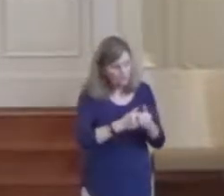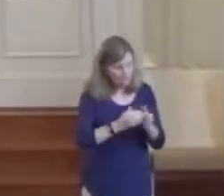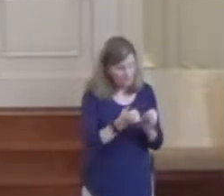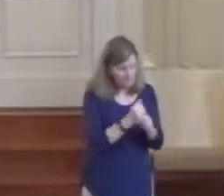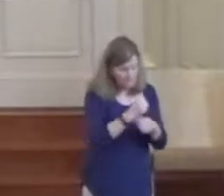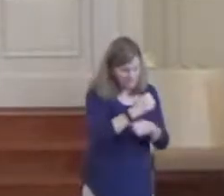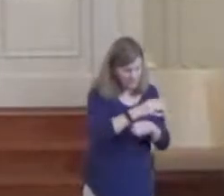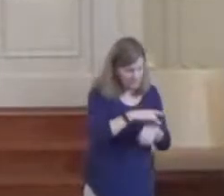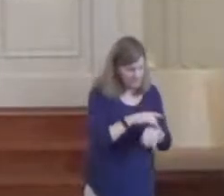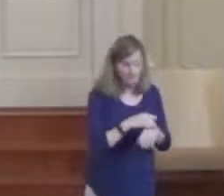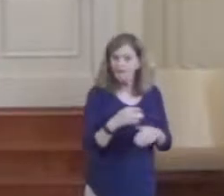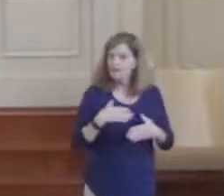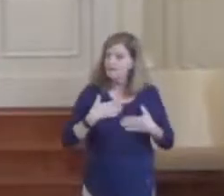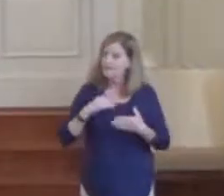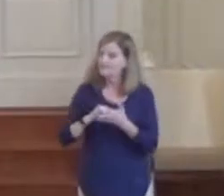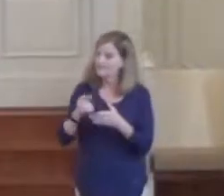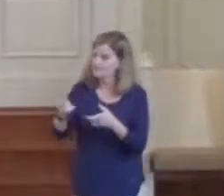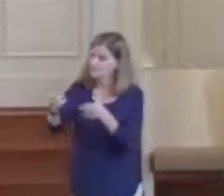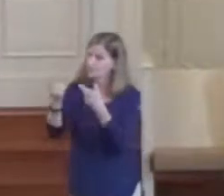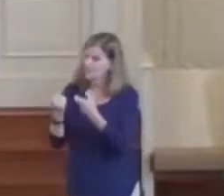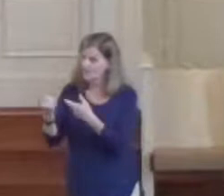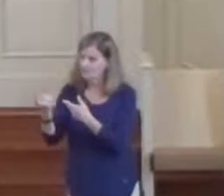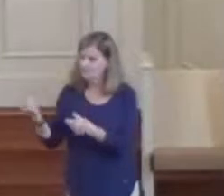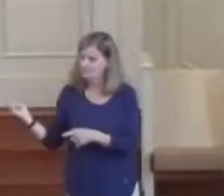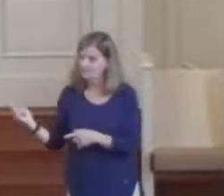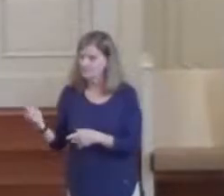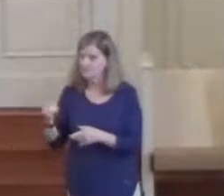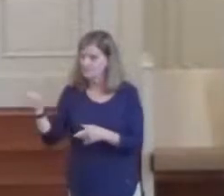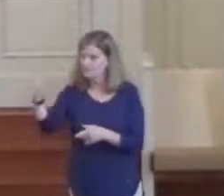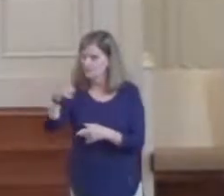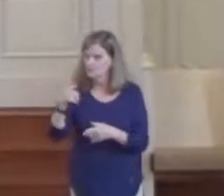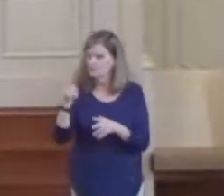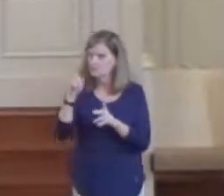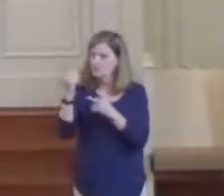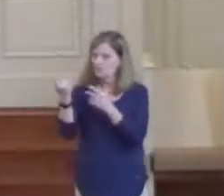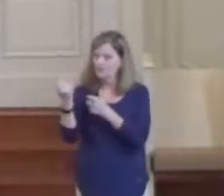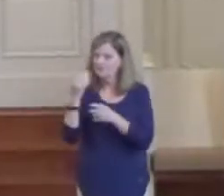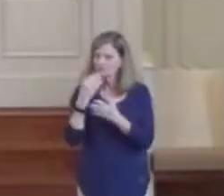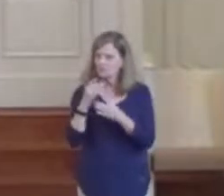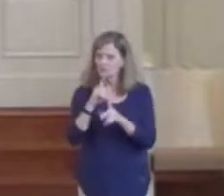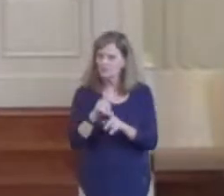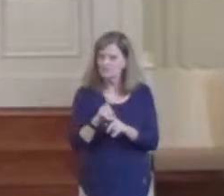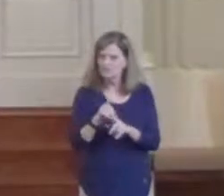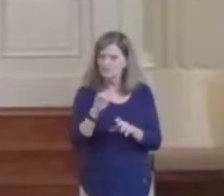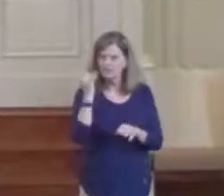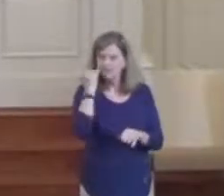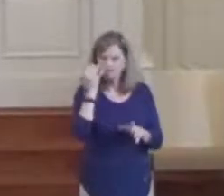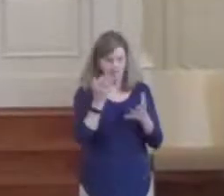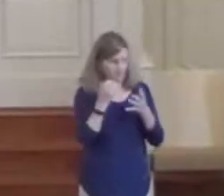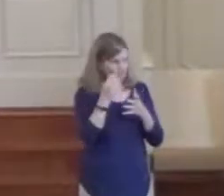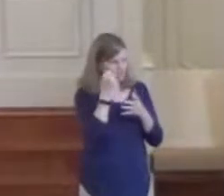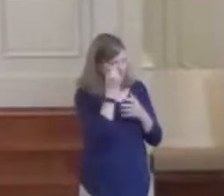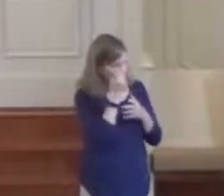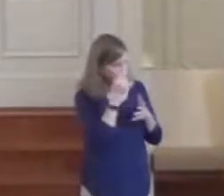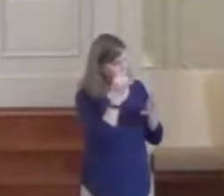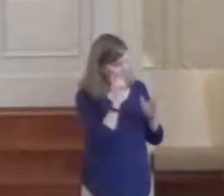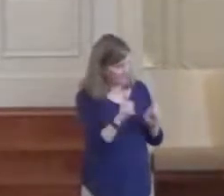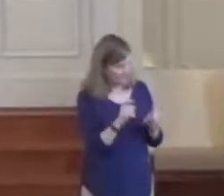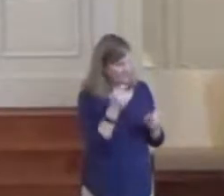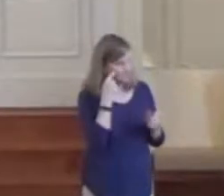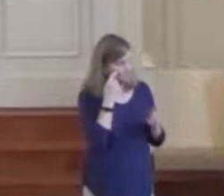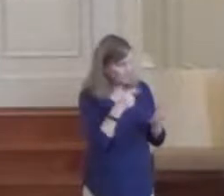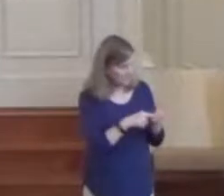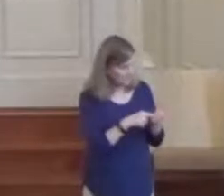story? Glad you asked. You all ask good questions. In order to understand that, we have to recognize that at